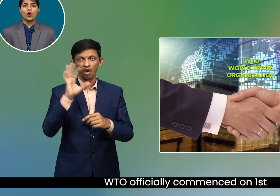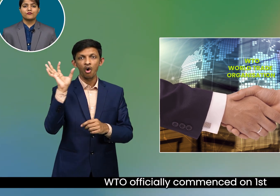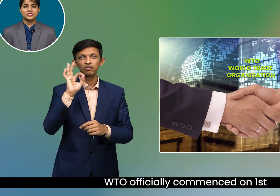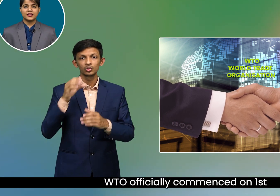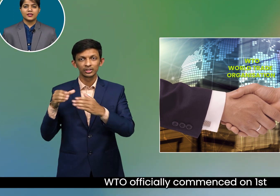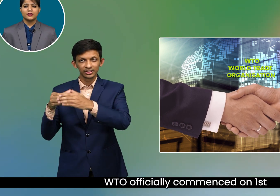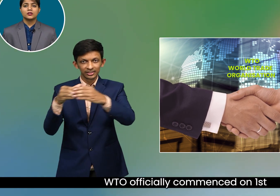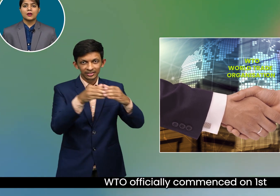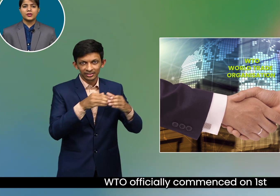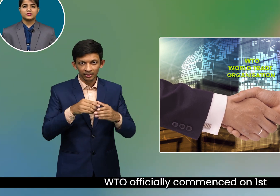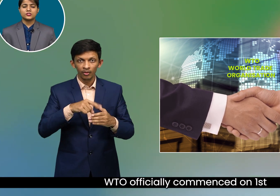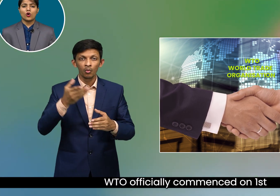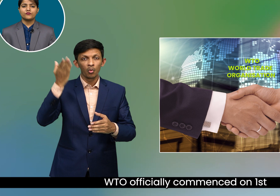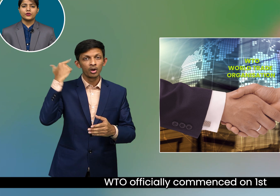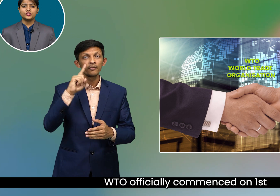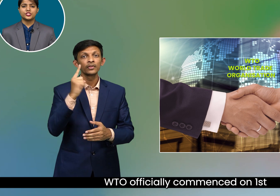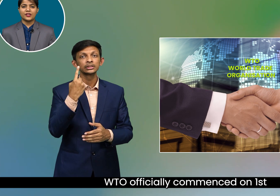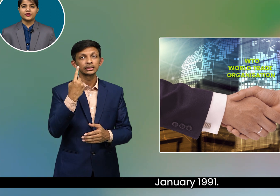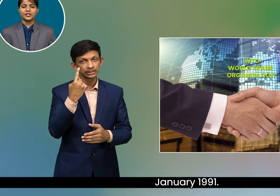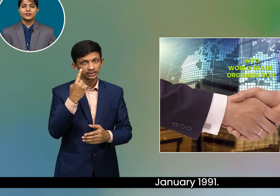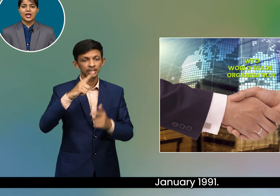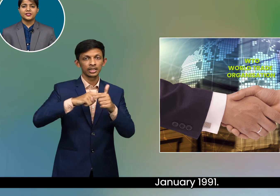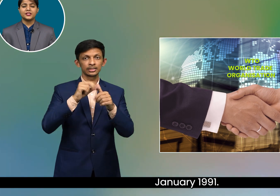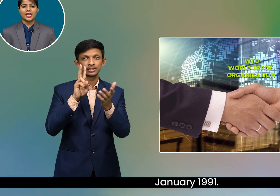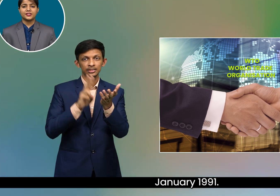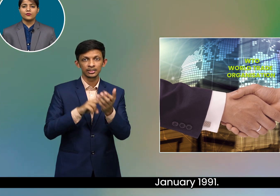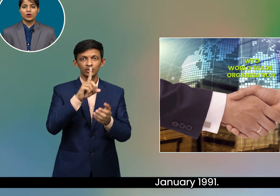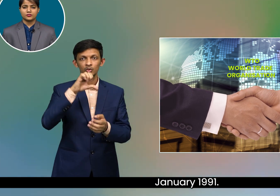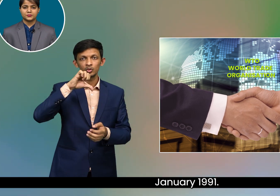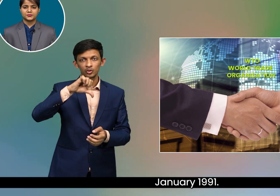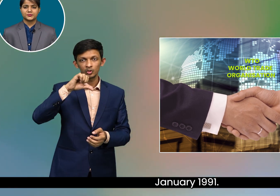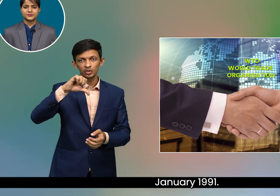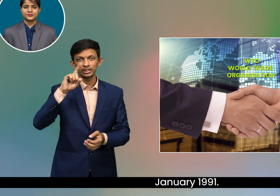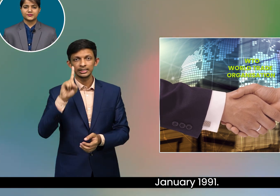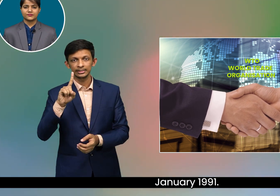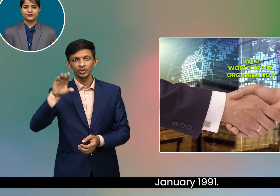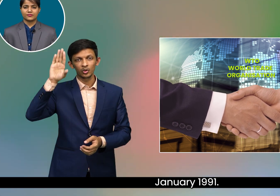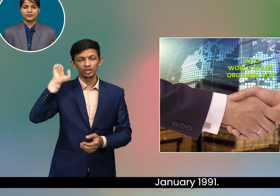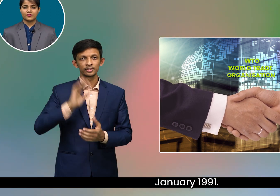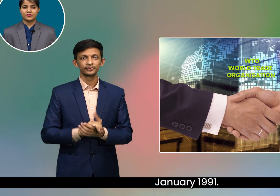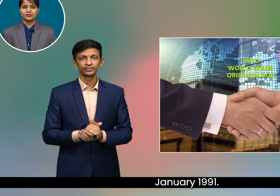WTO officially commenced on 1st January 1991.